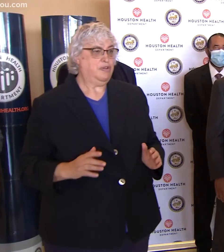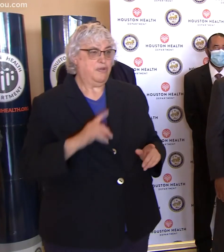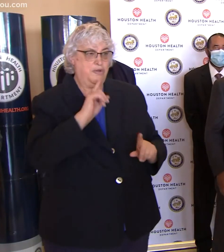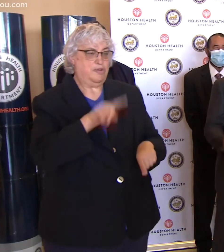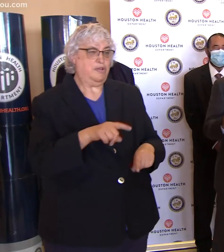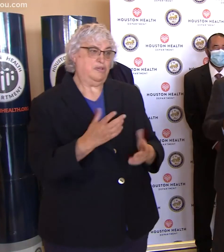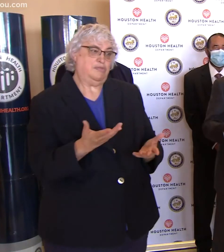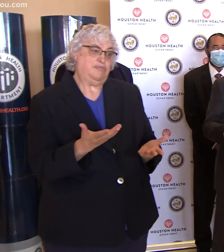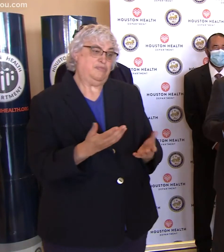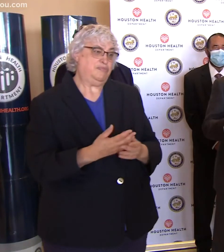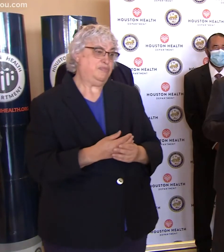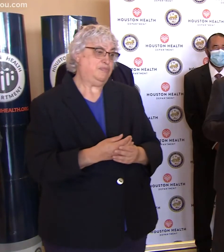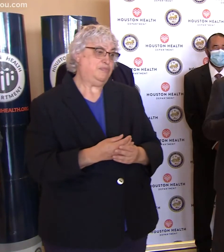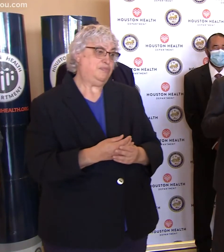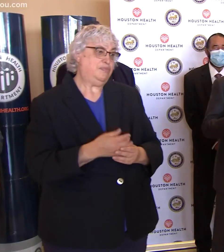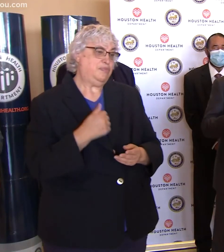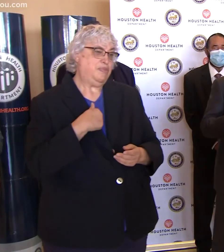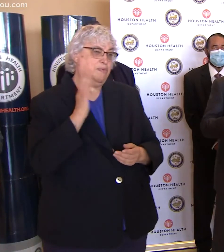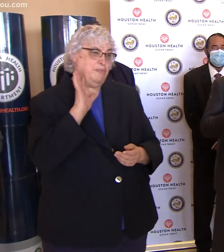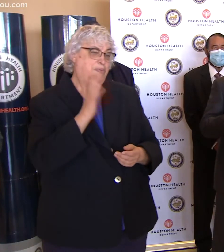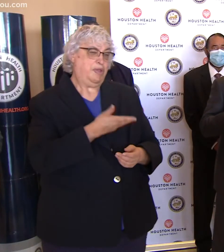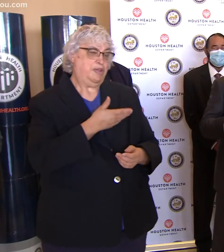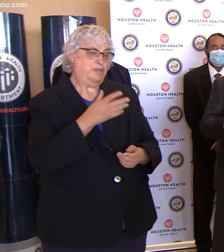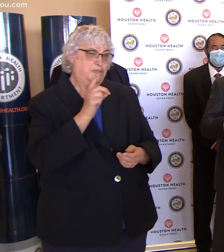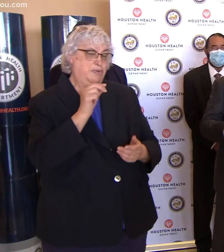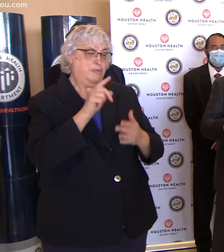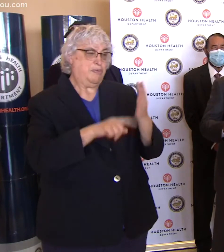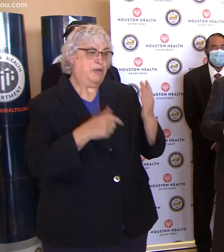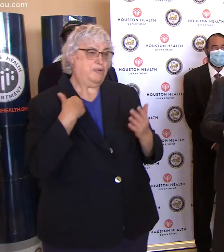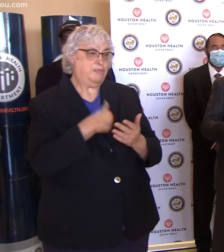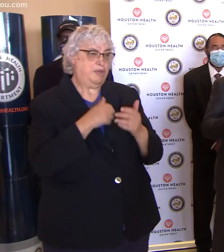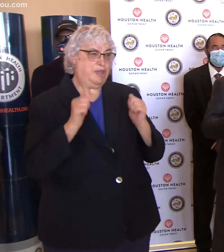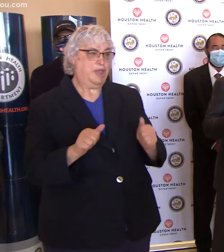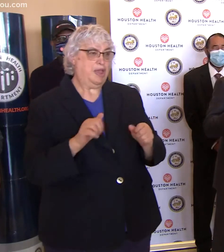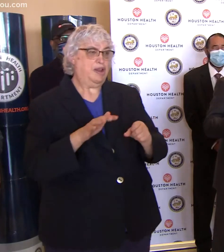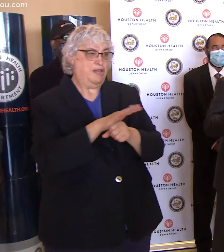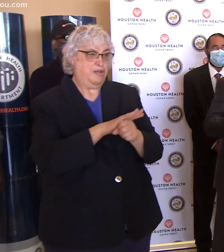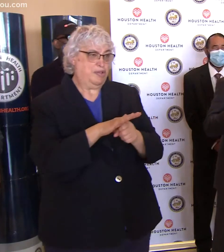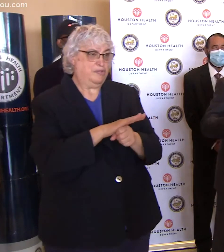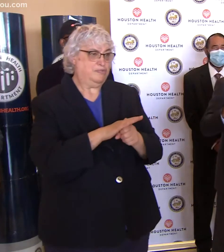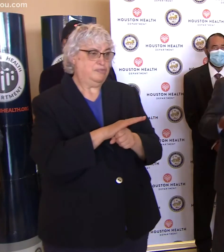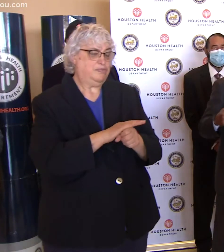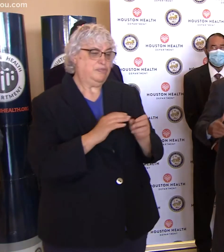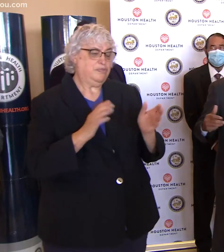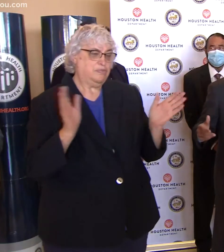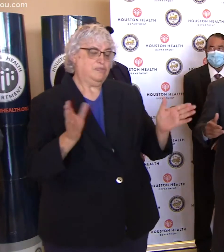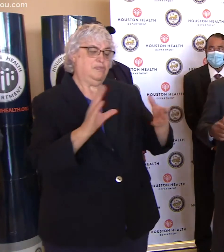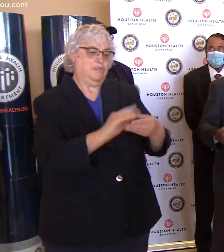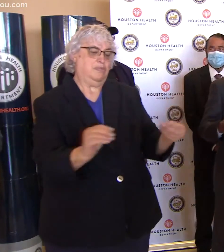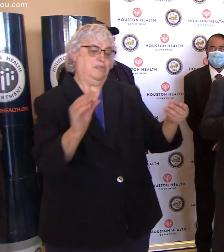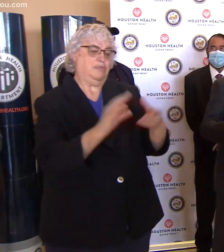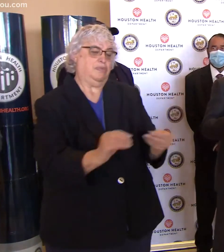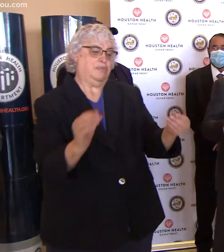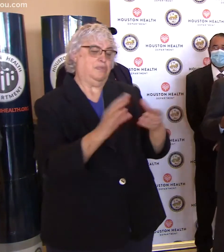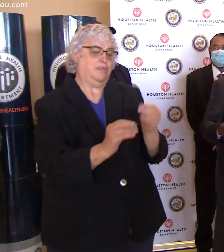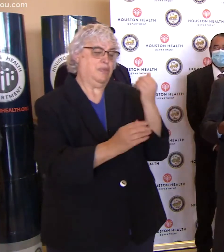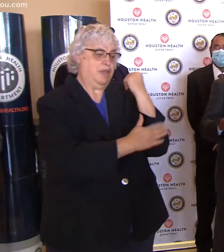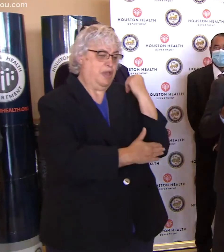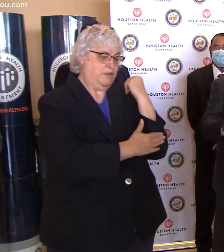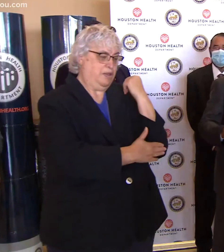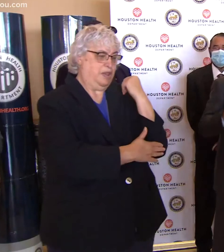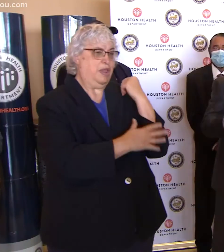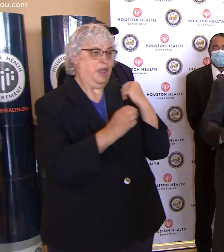order. So I would just say we are doing everything that we can locally. As you know, we have been putting forth strong messages, both the county judge